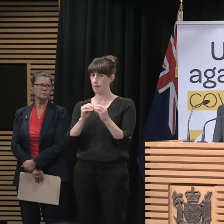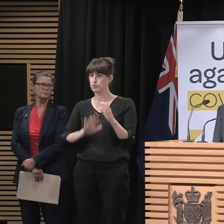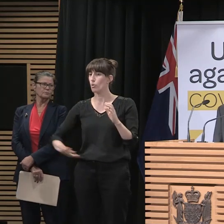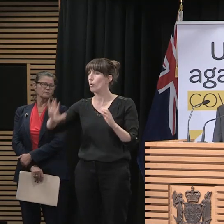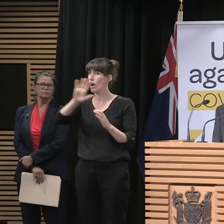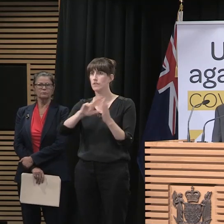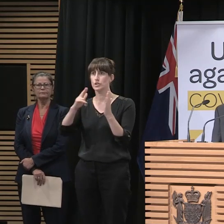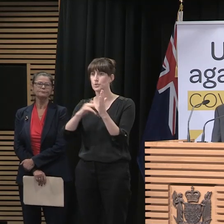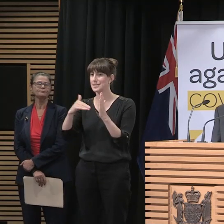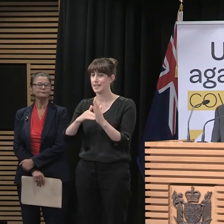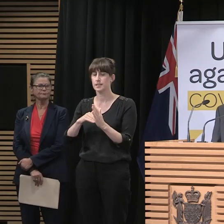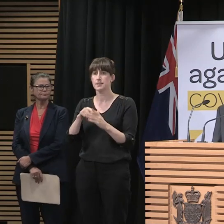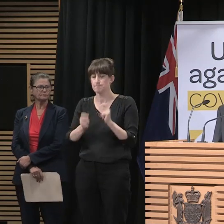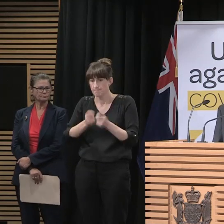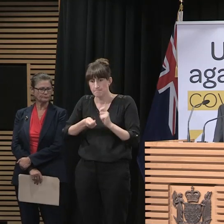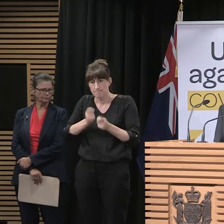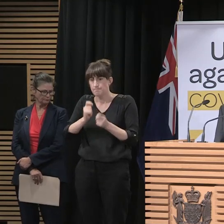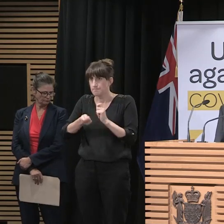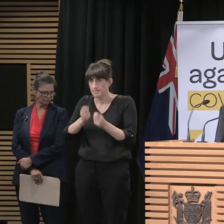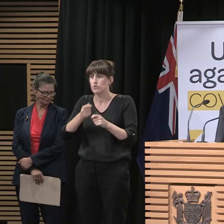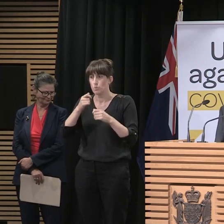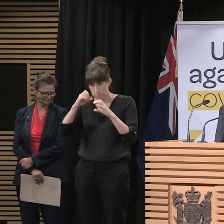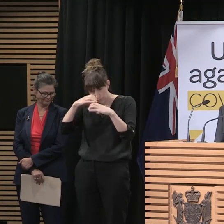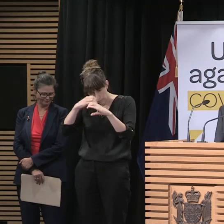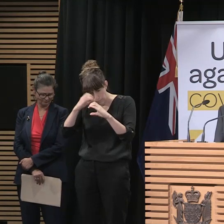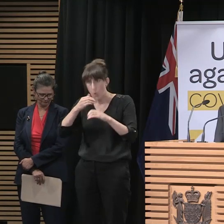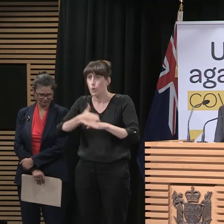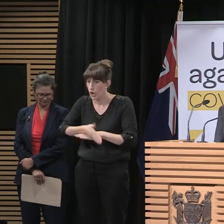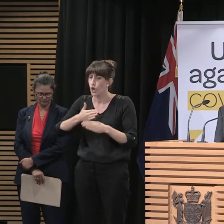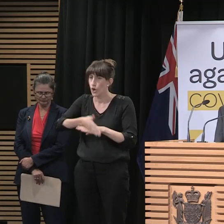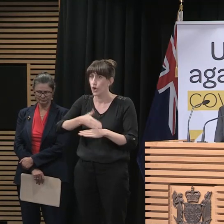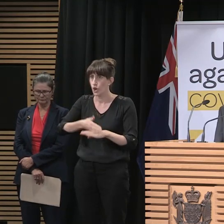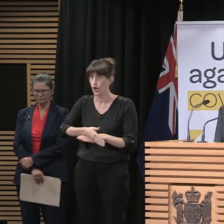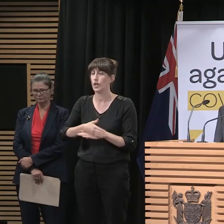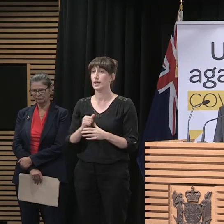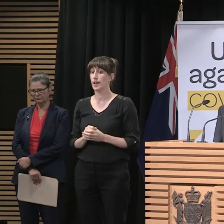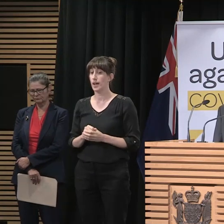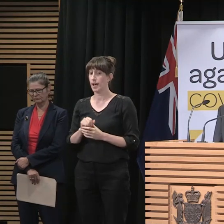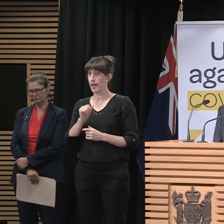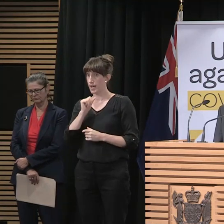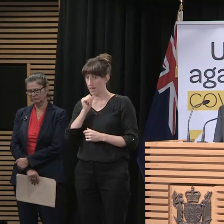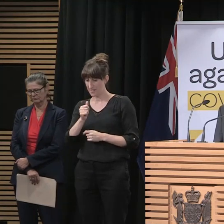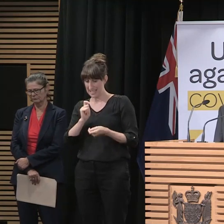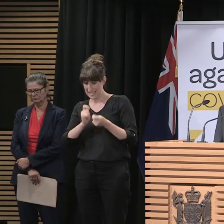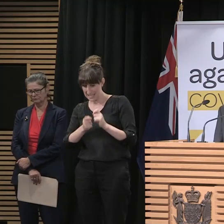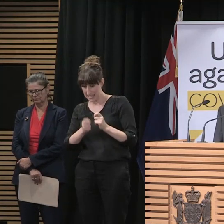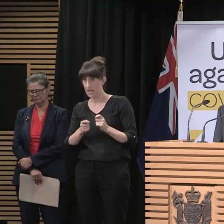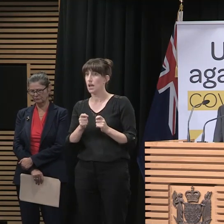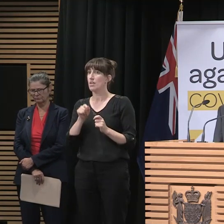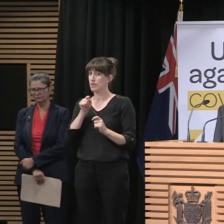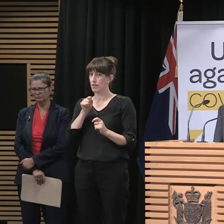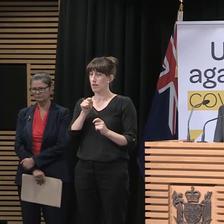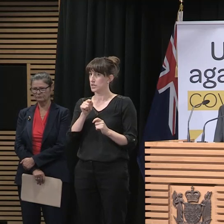as possible. Anyone who has been tested is expected to be in strict self-isolation